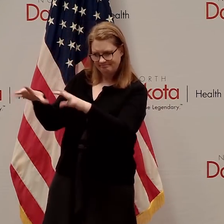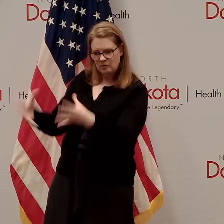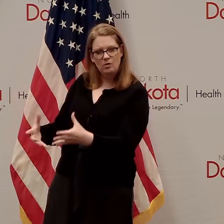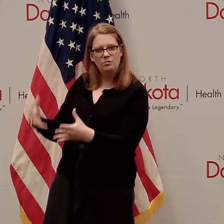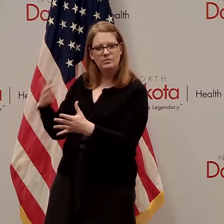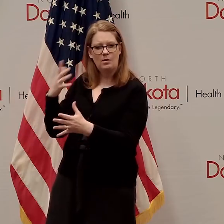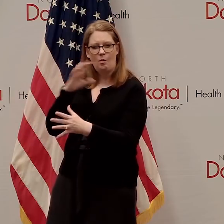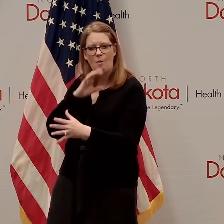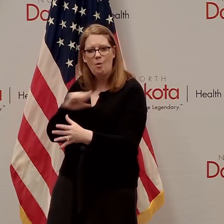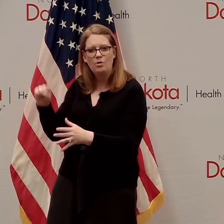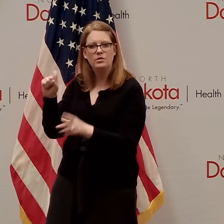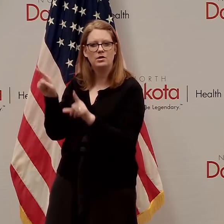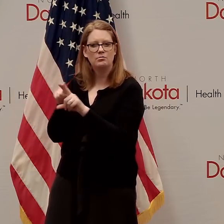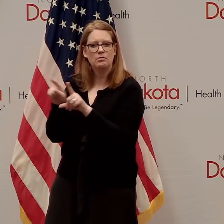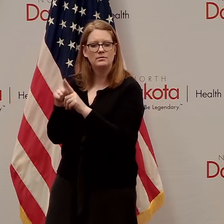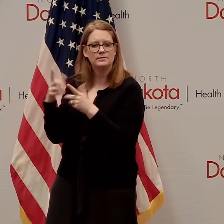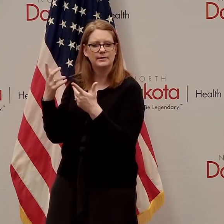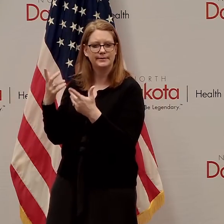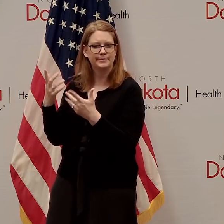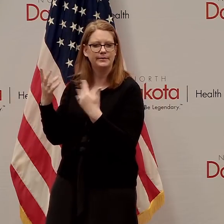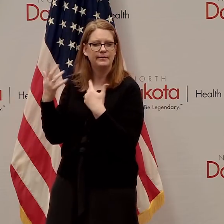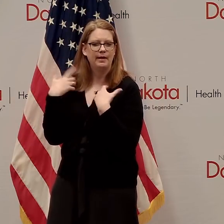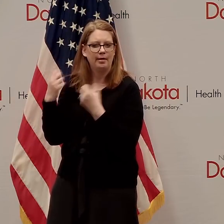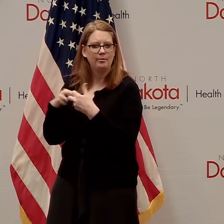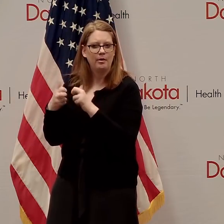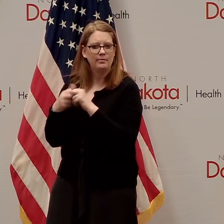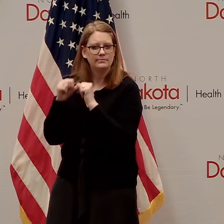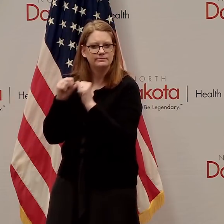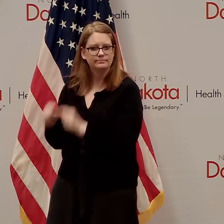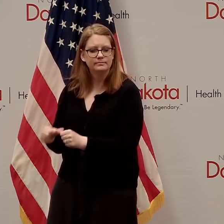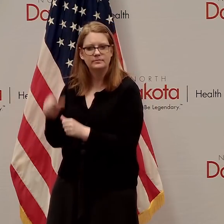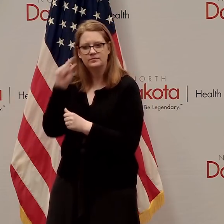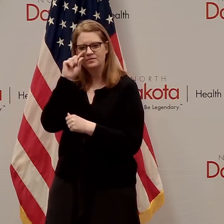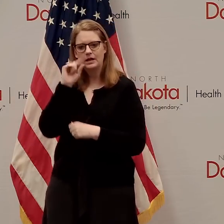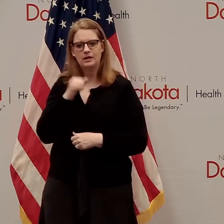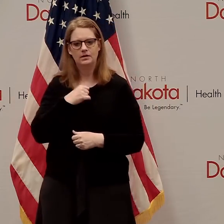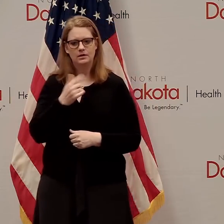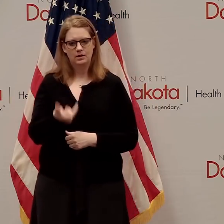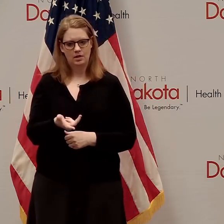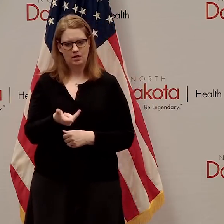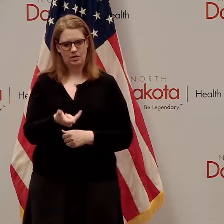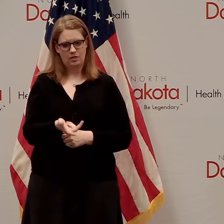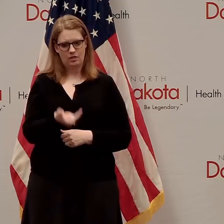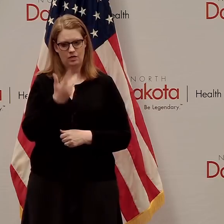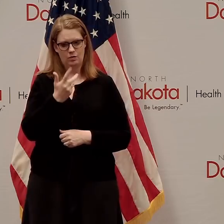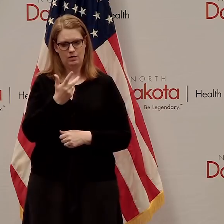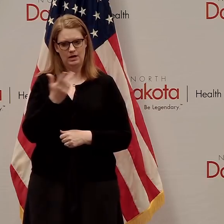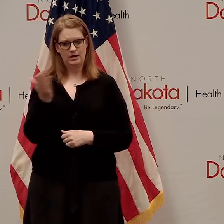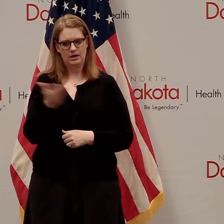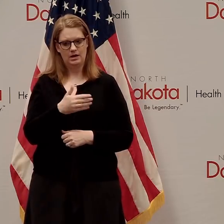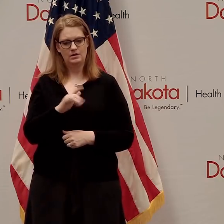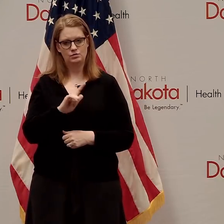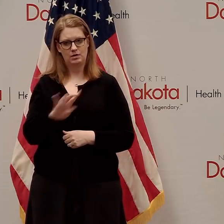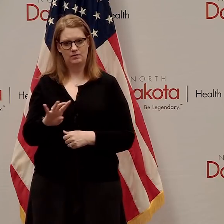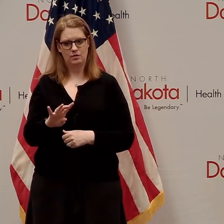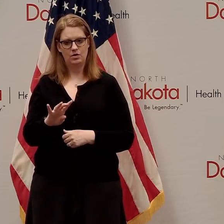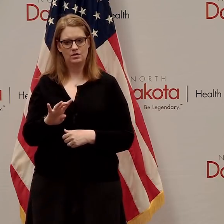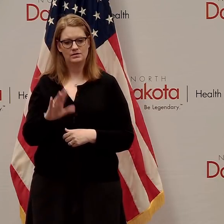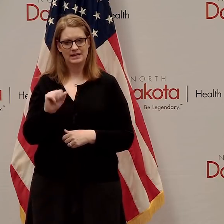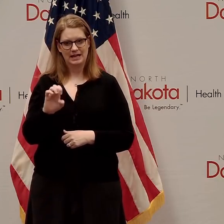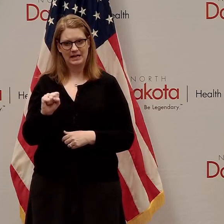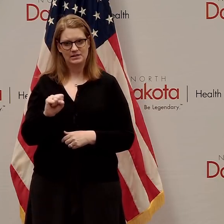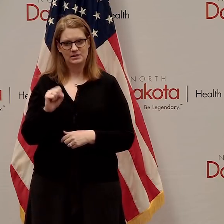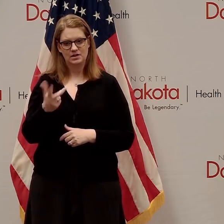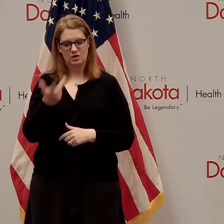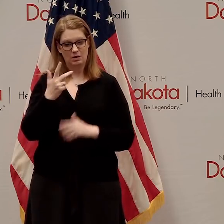but I did want to also note that of the 3 of today's 24 additional cases were people under the age